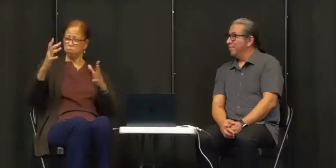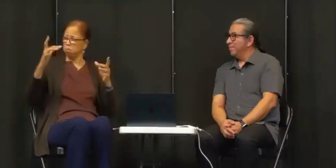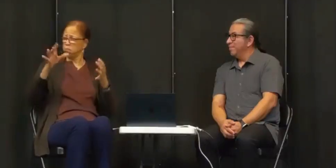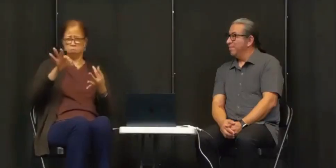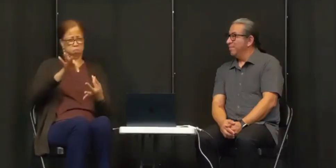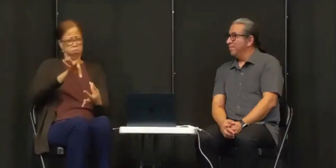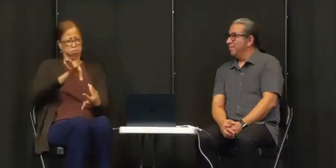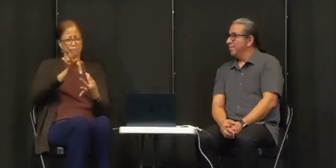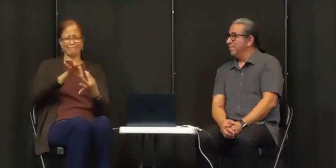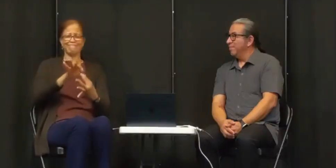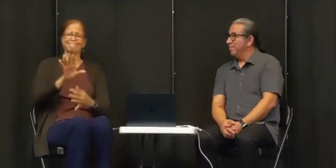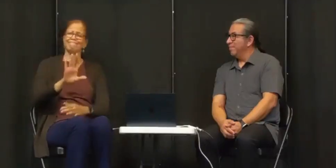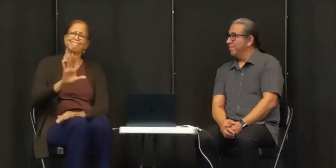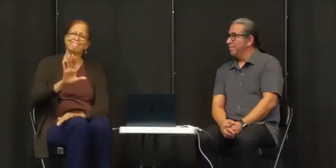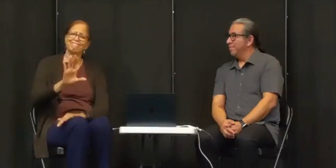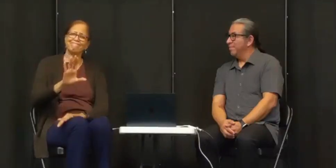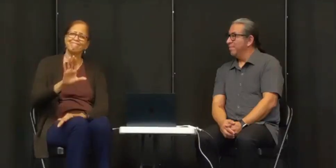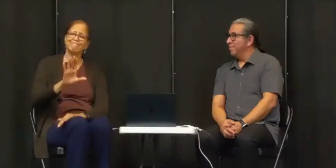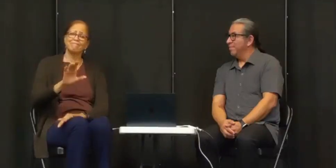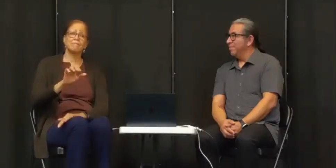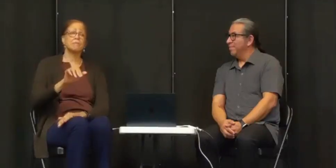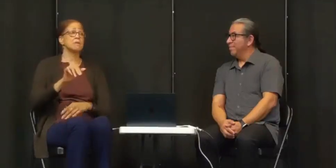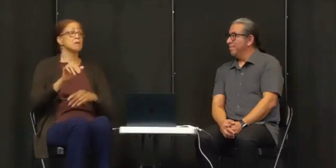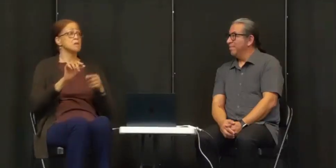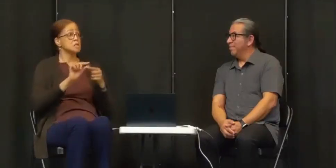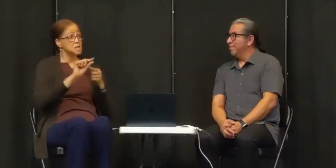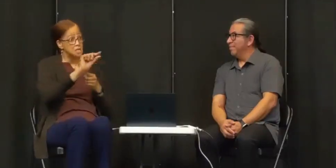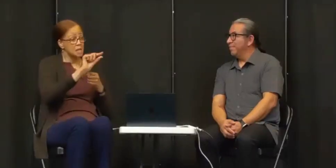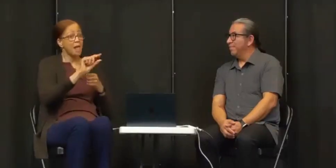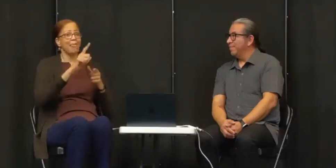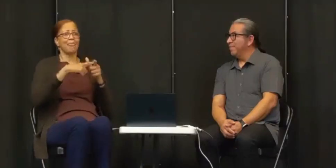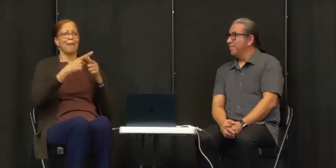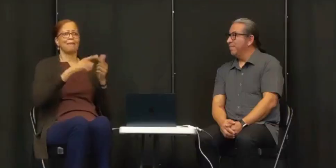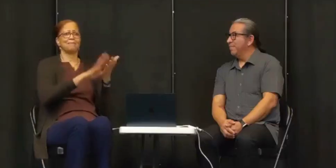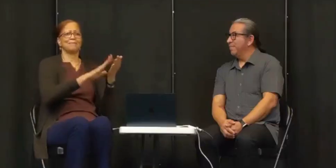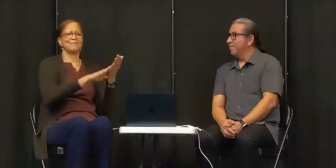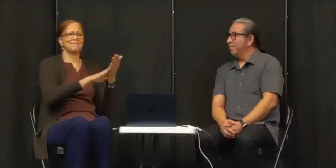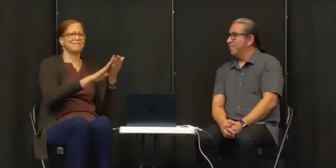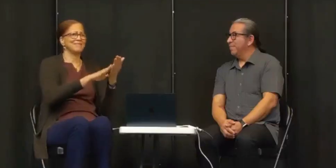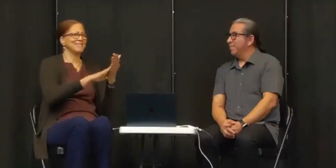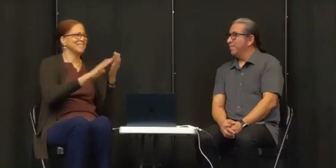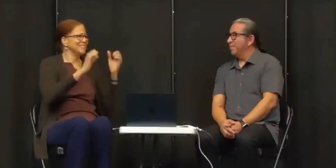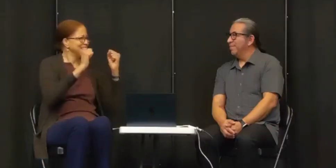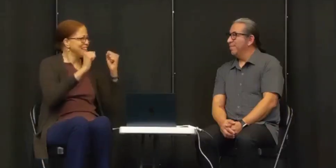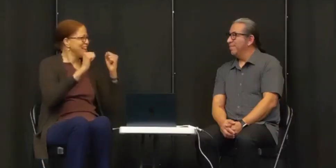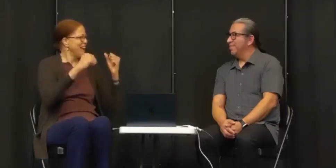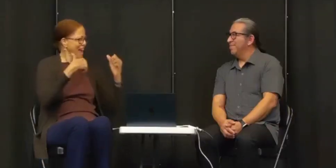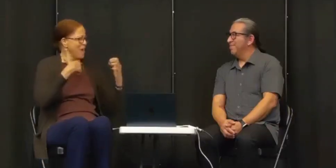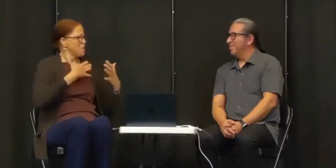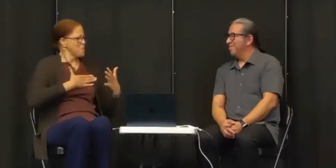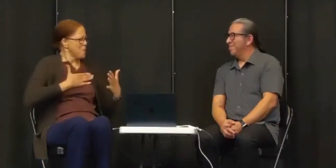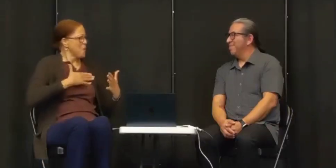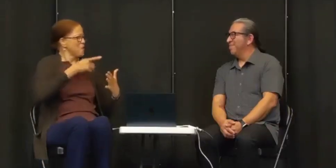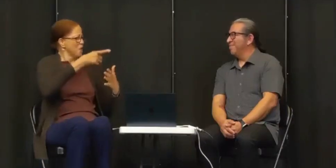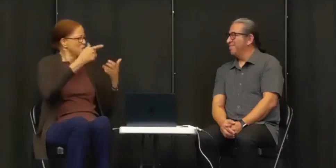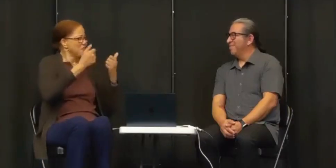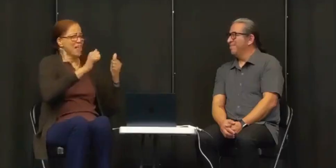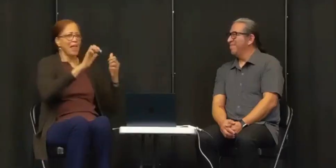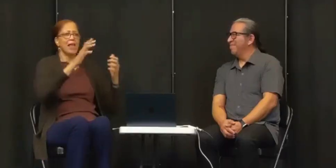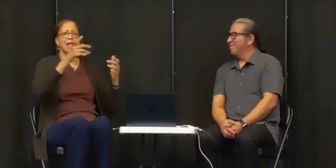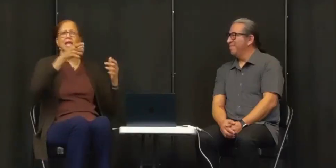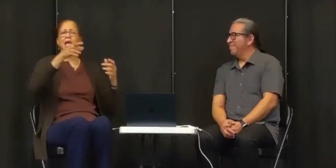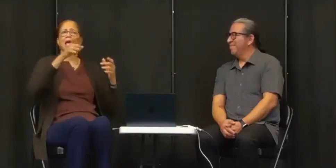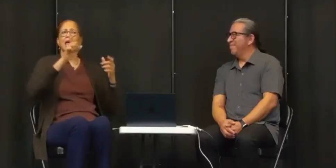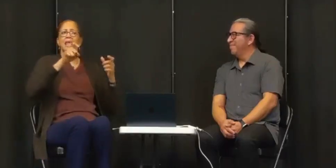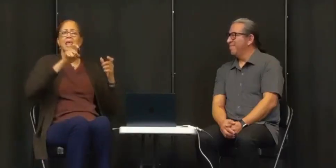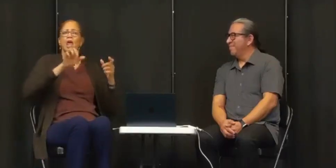know, don't expect perfection either. You know, give them something to do, and when they do